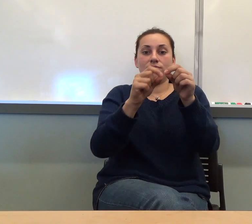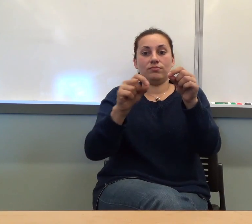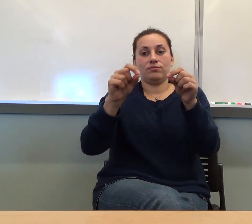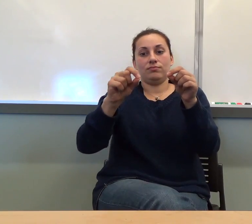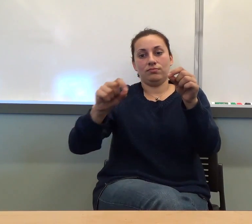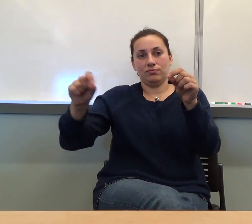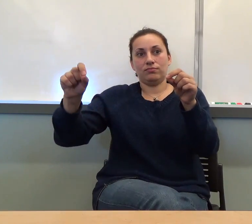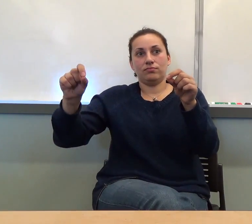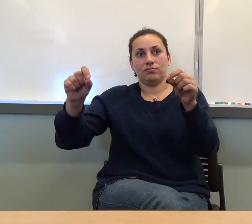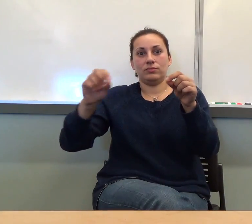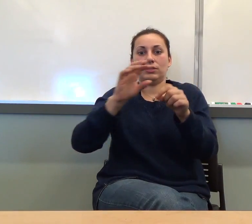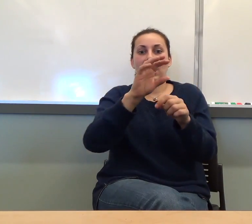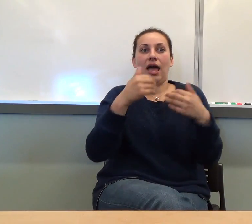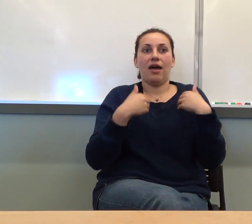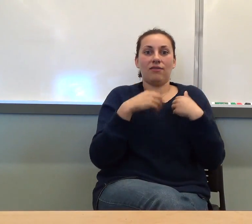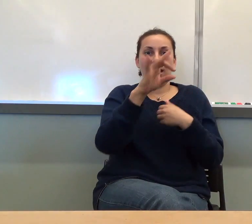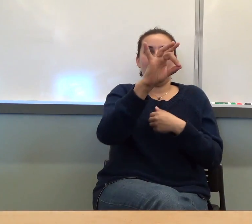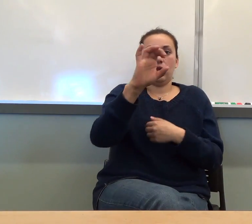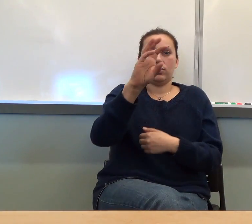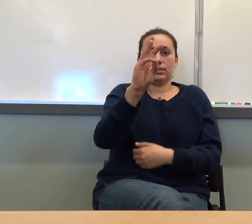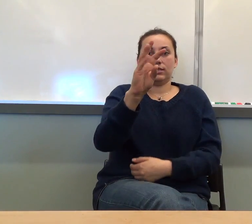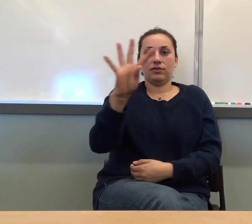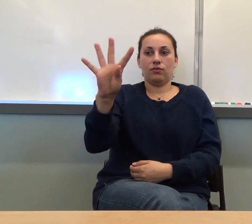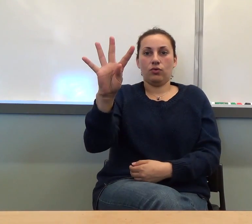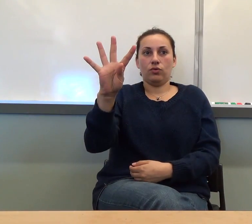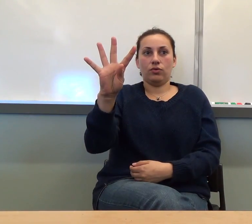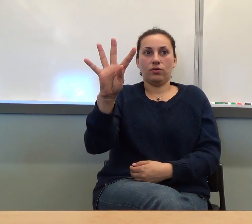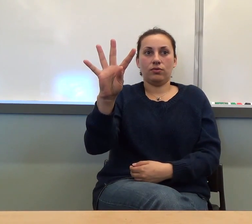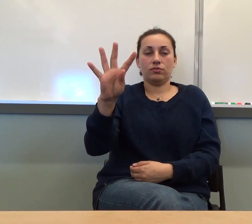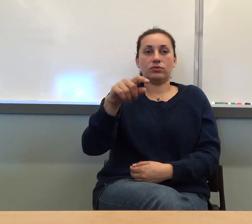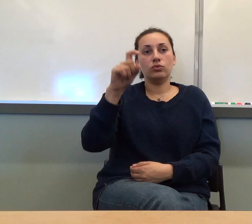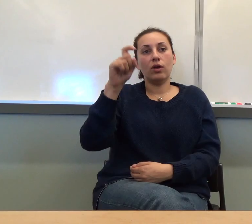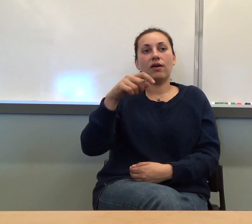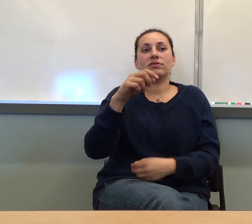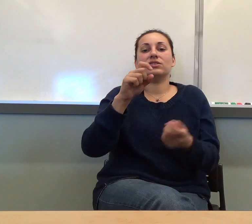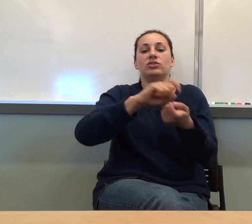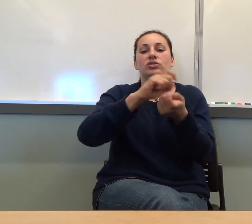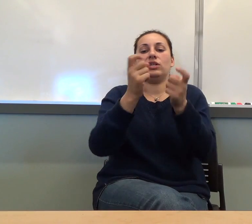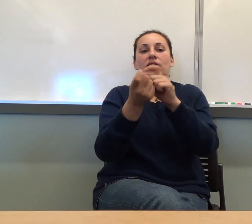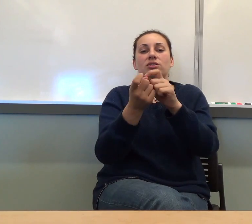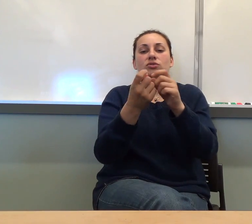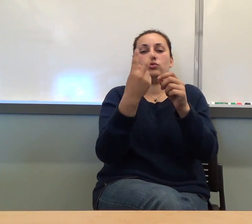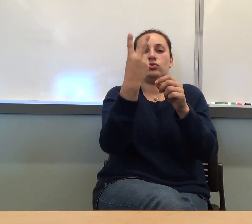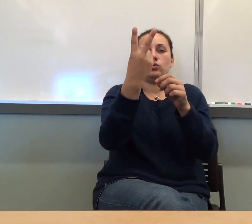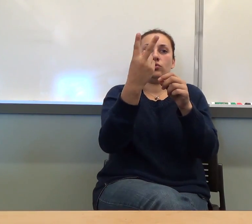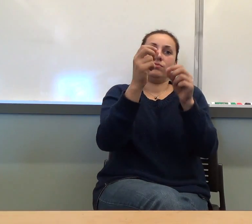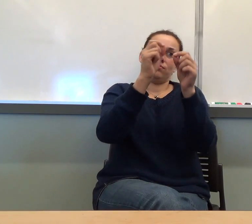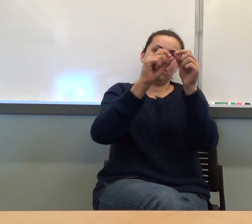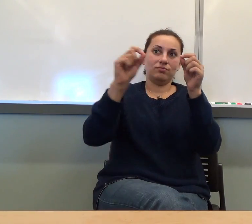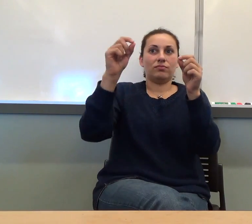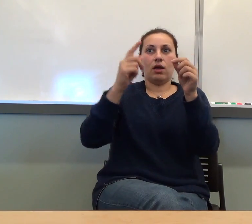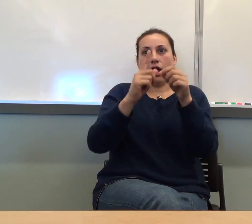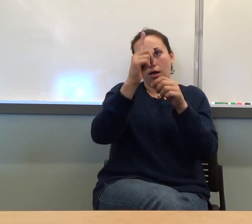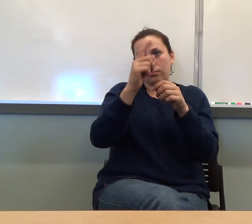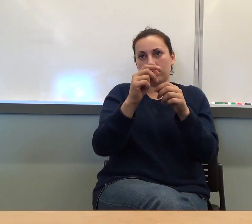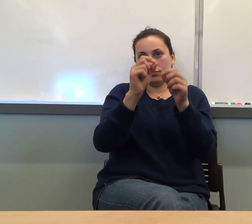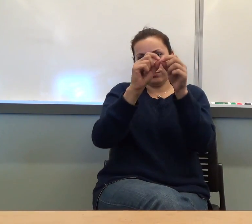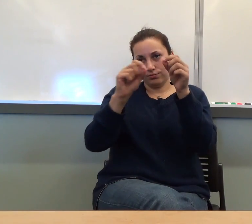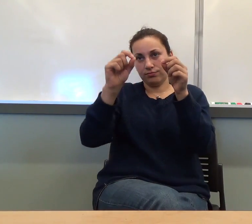get 864. And therefore, you have to shift it 2 spaces up here because you can't do multiply by 100